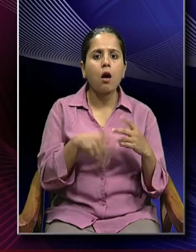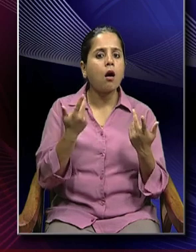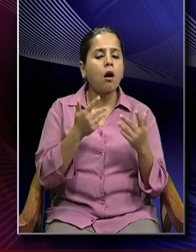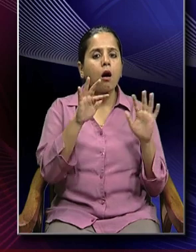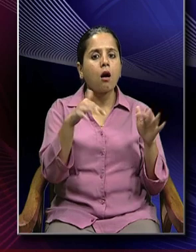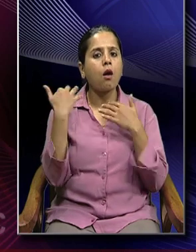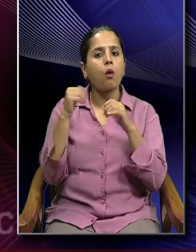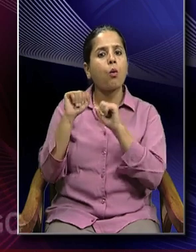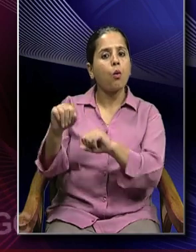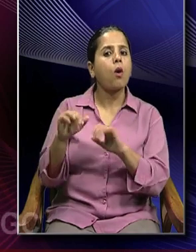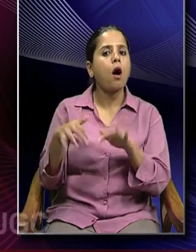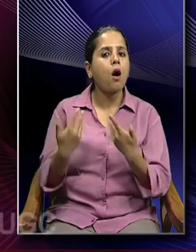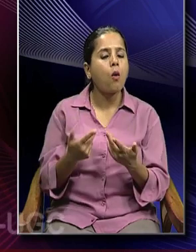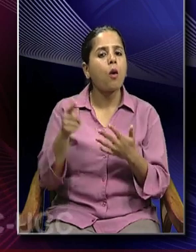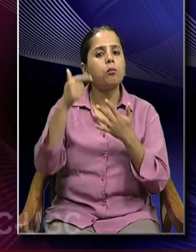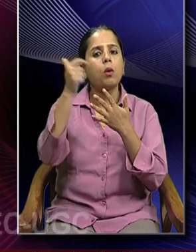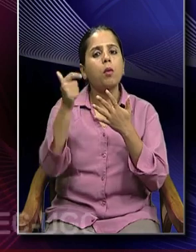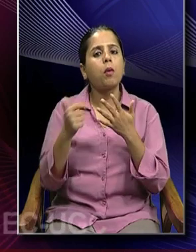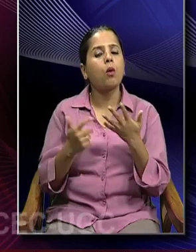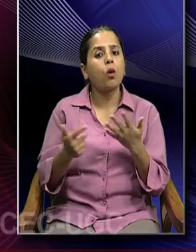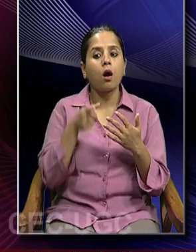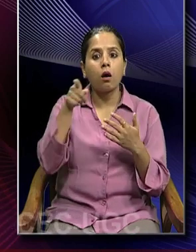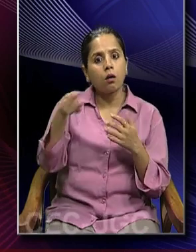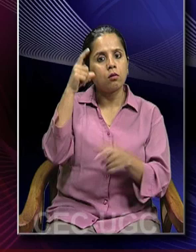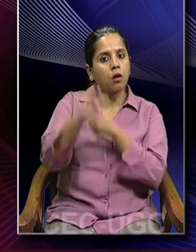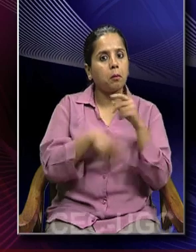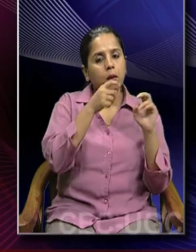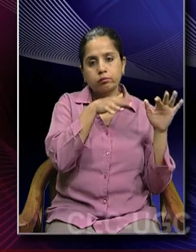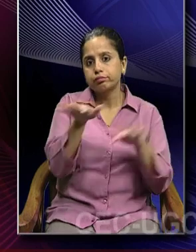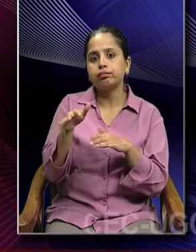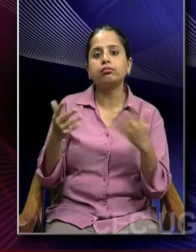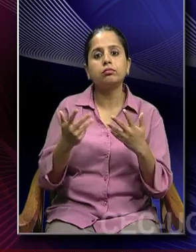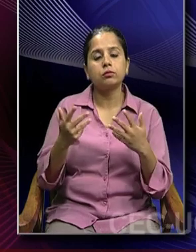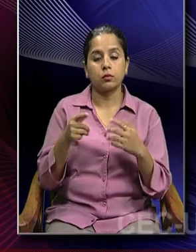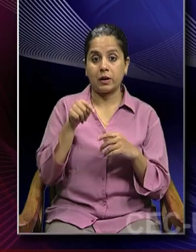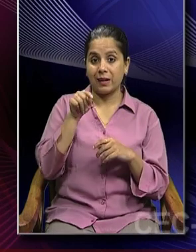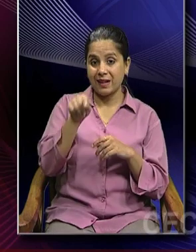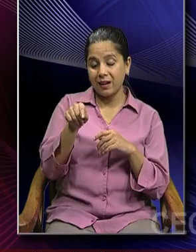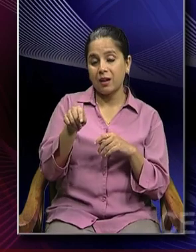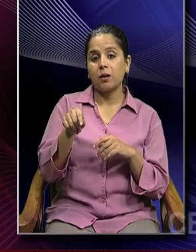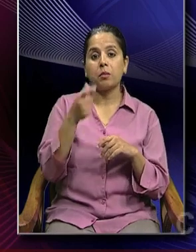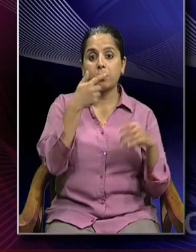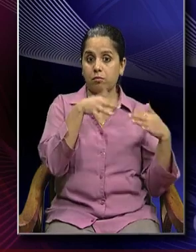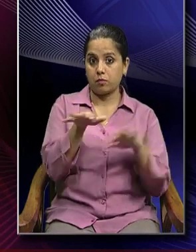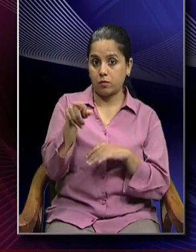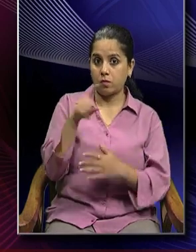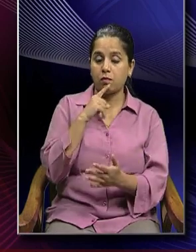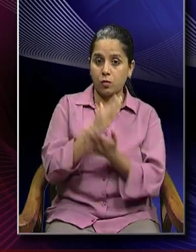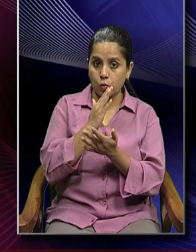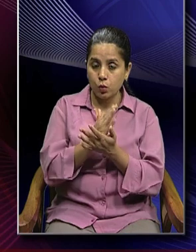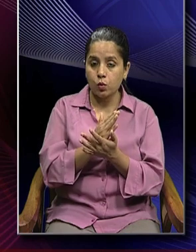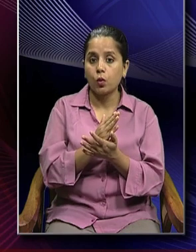of entering into that specific industry? Whether those attractions are ensuring the